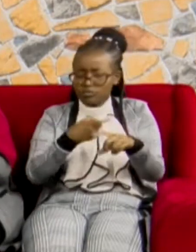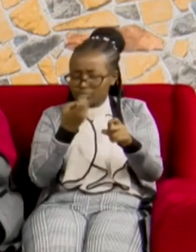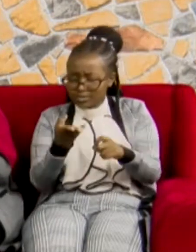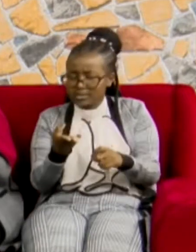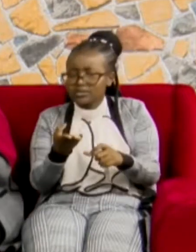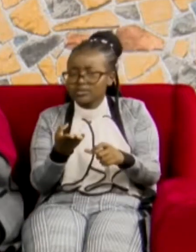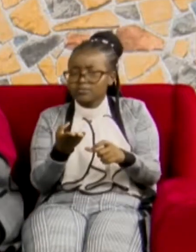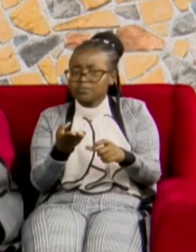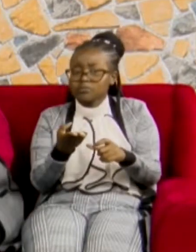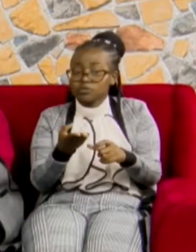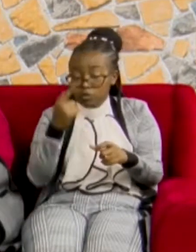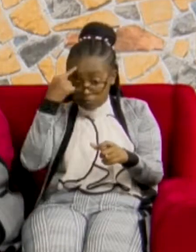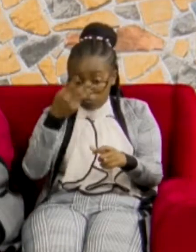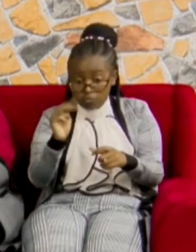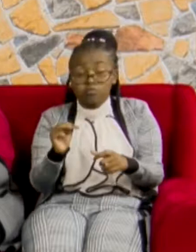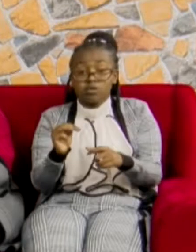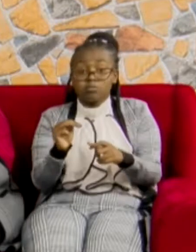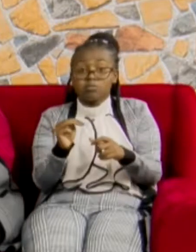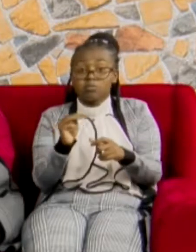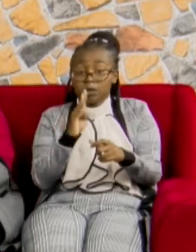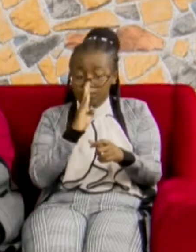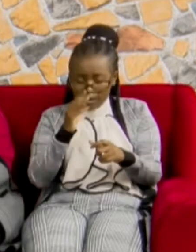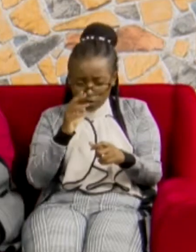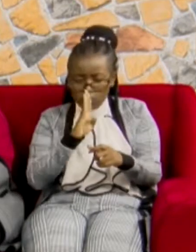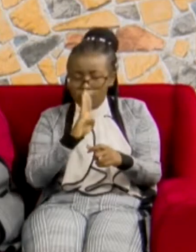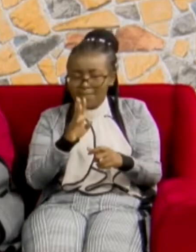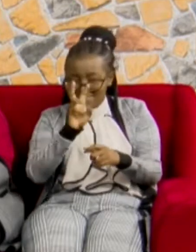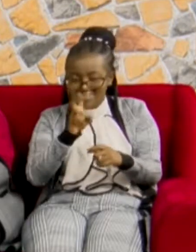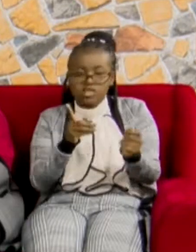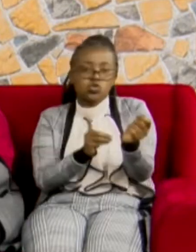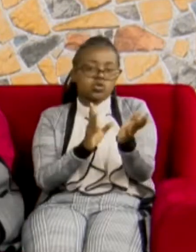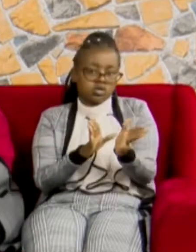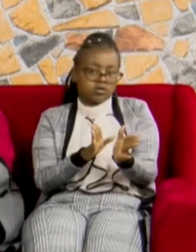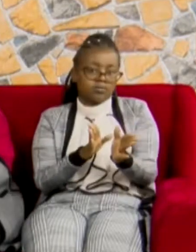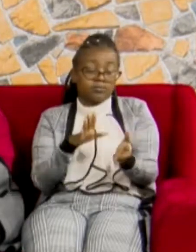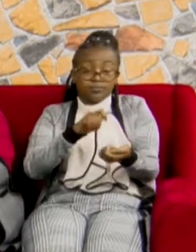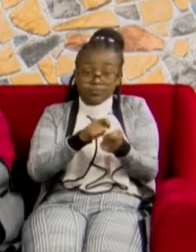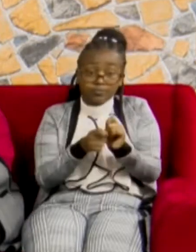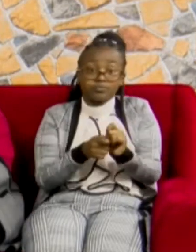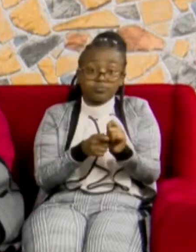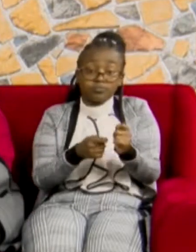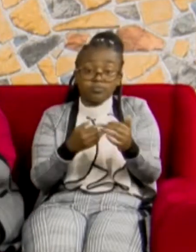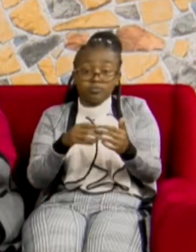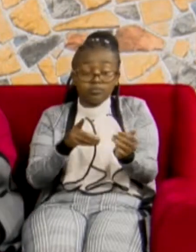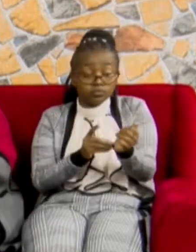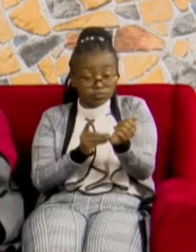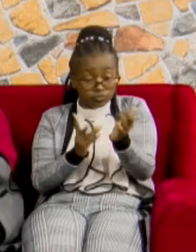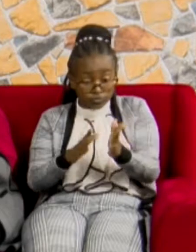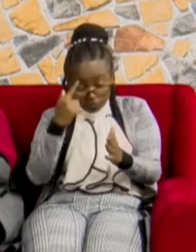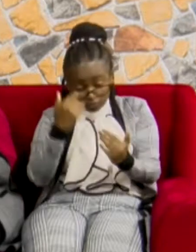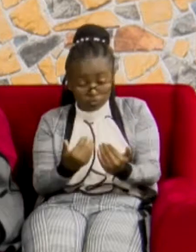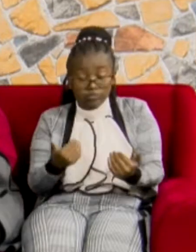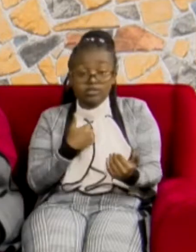for them to be reviewed by a pediatrician. And so where I change, the pediatricians have what's